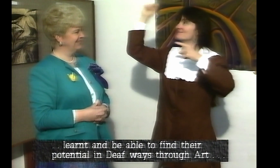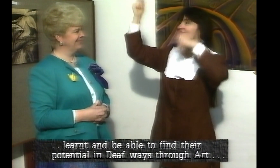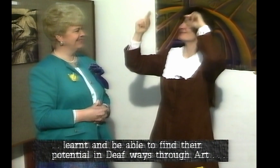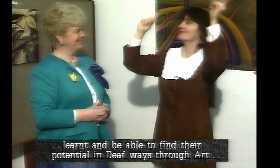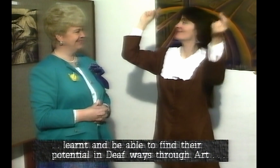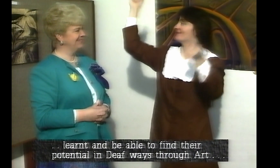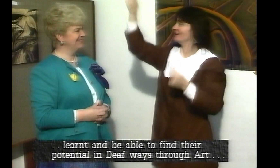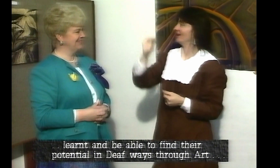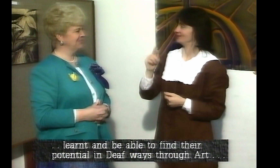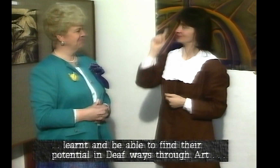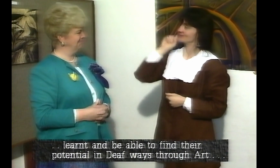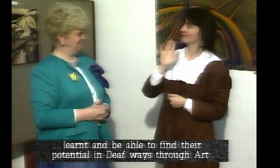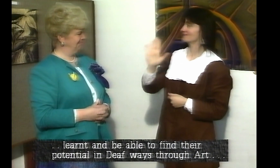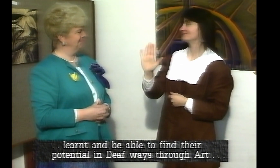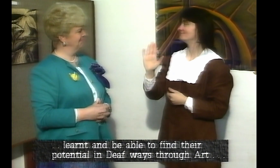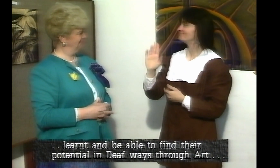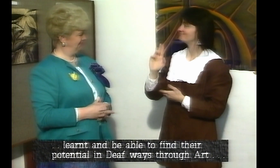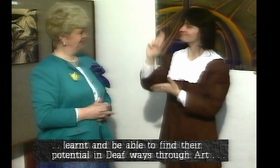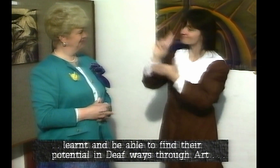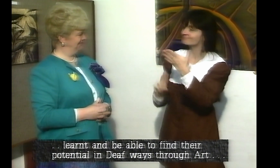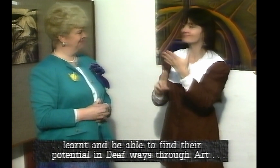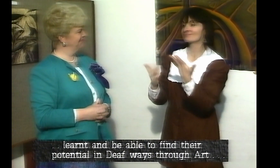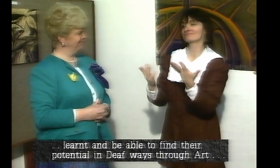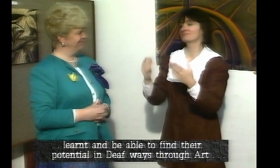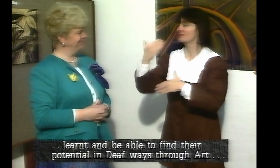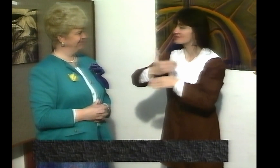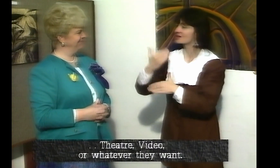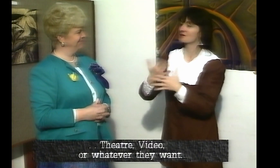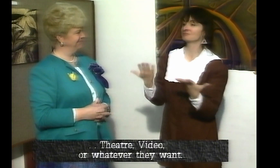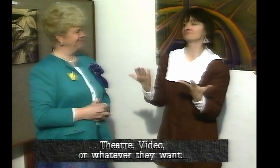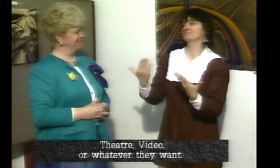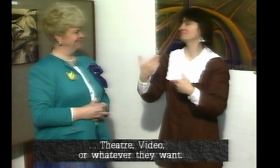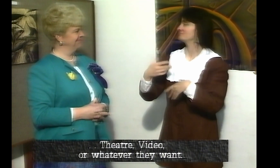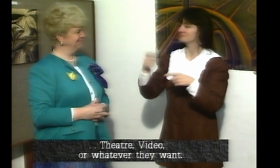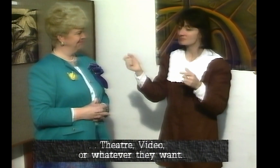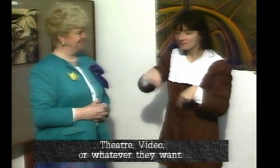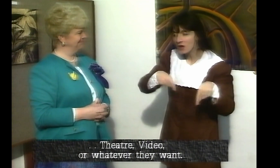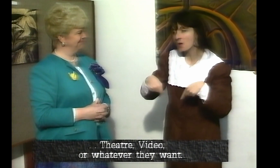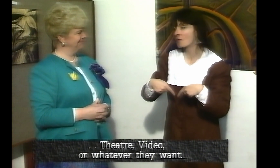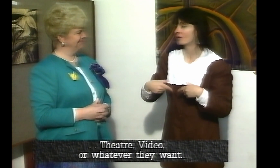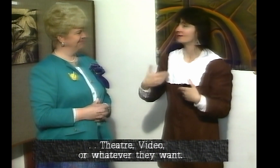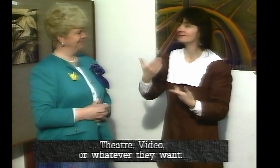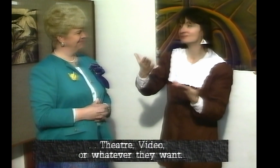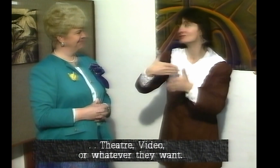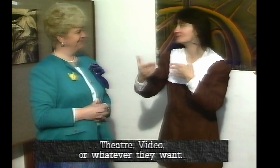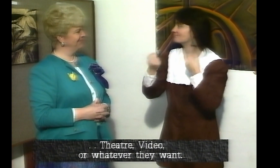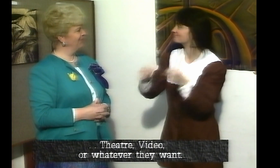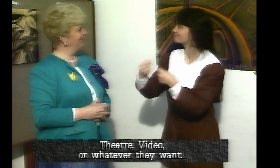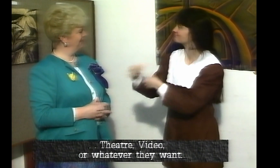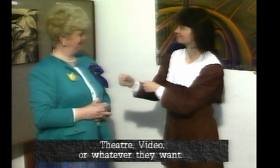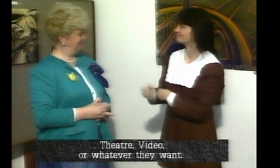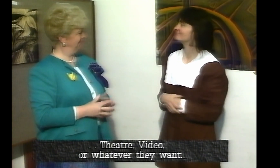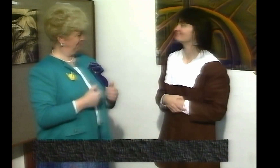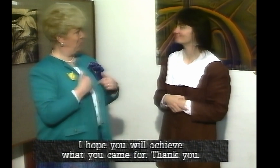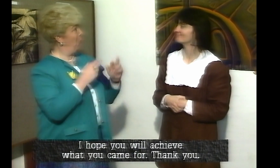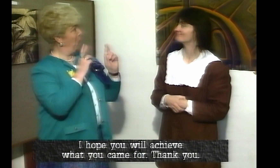workshops. Debbie, can you tell me what you'll do here? Yes. I came to Ireland hoping